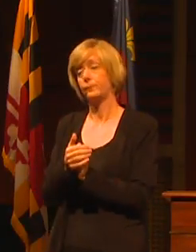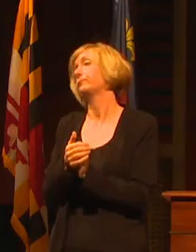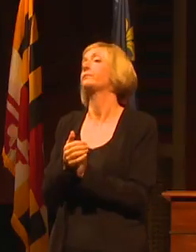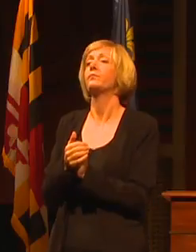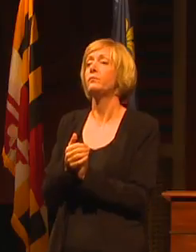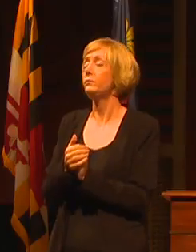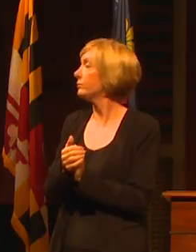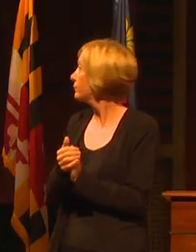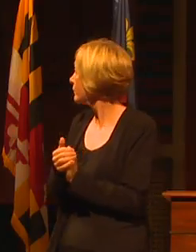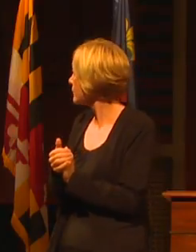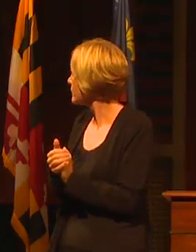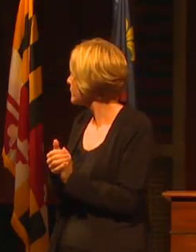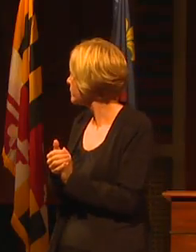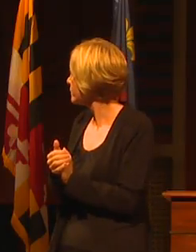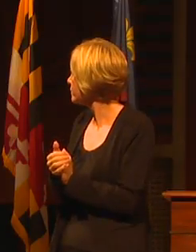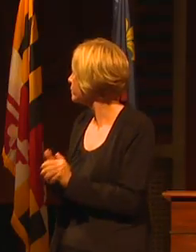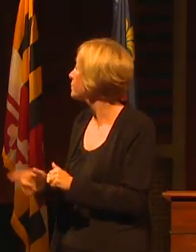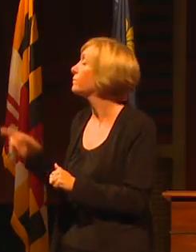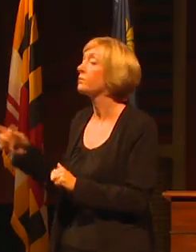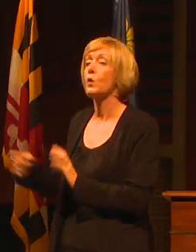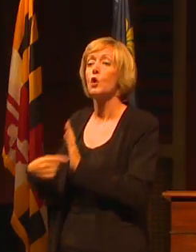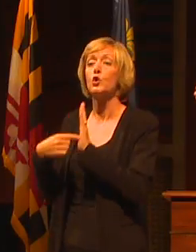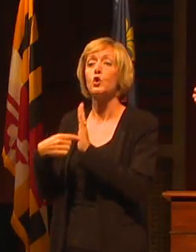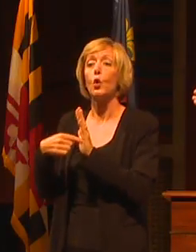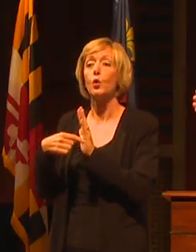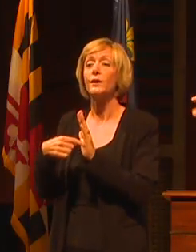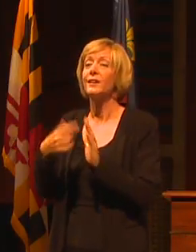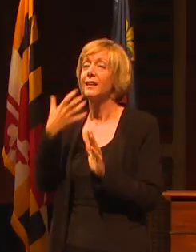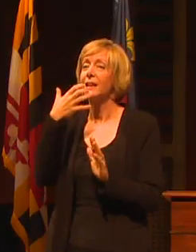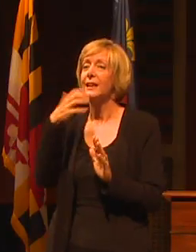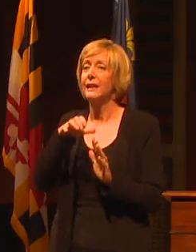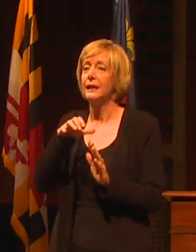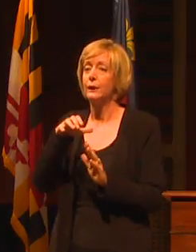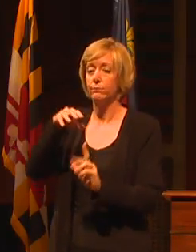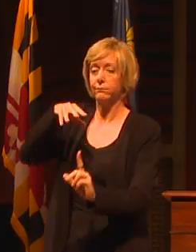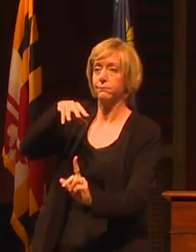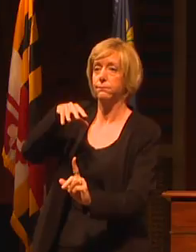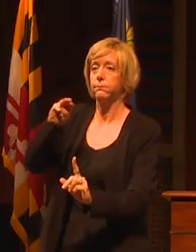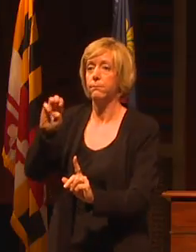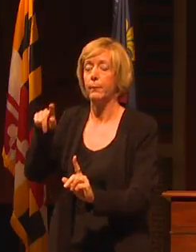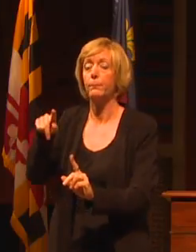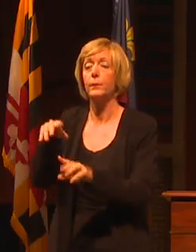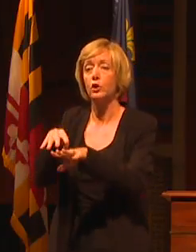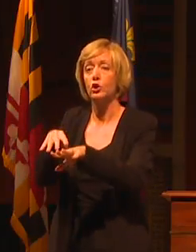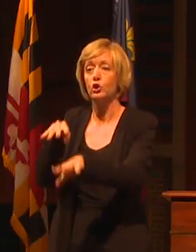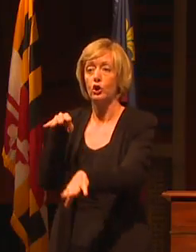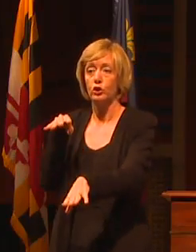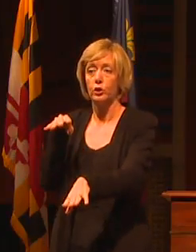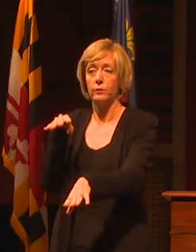which will show the congestion on a heat map that will go from our